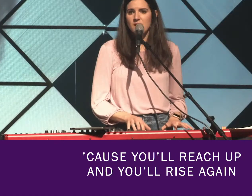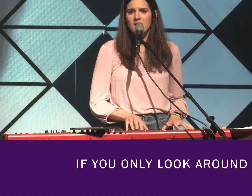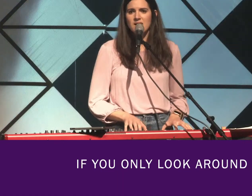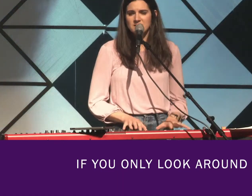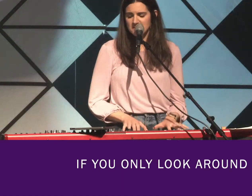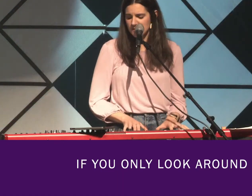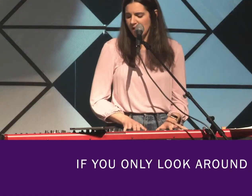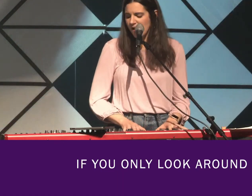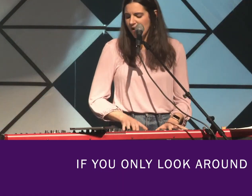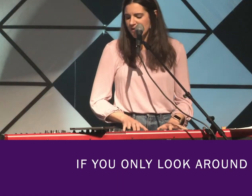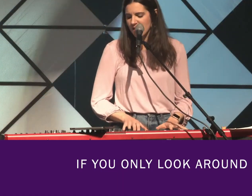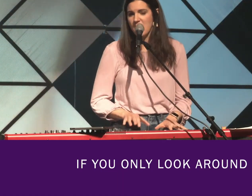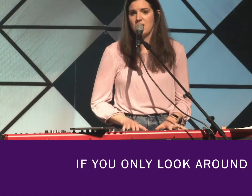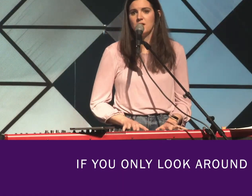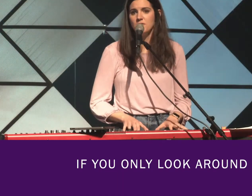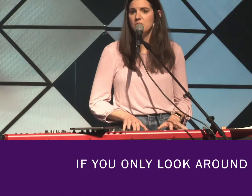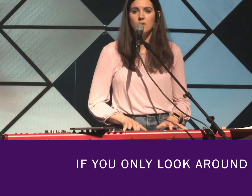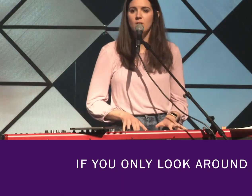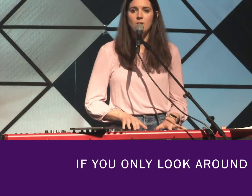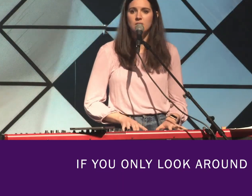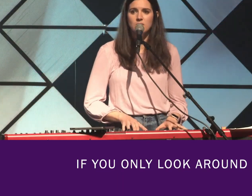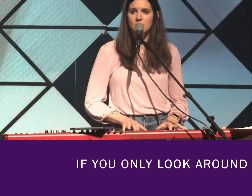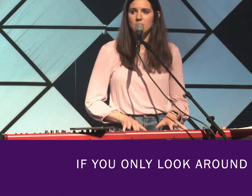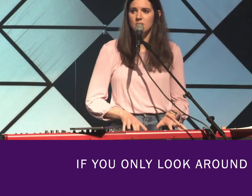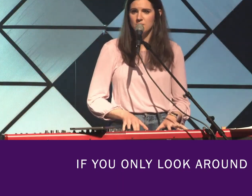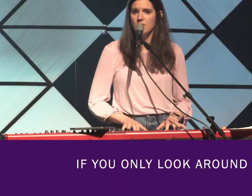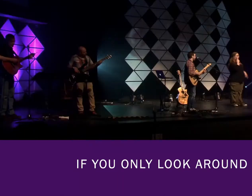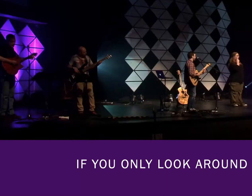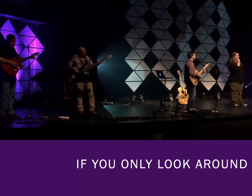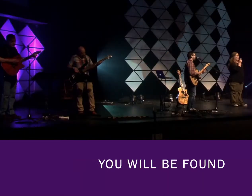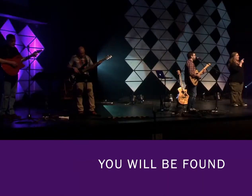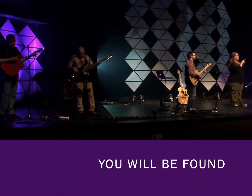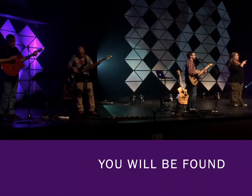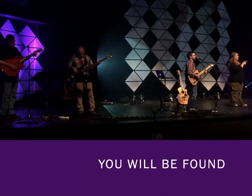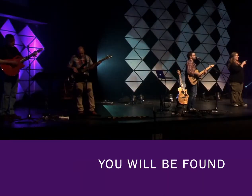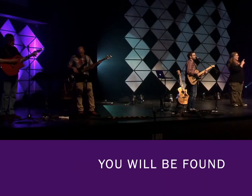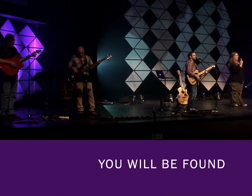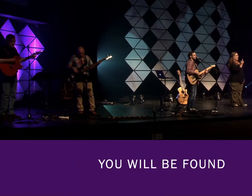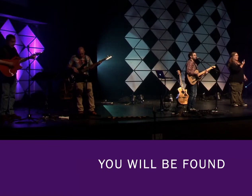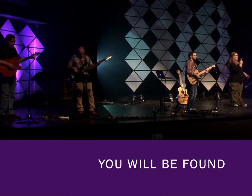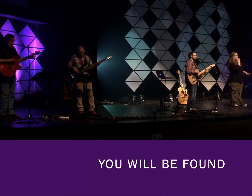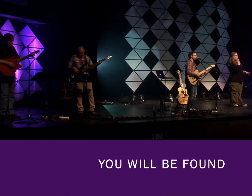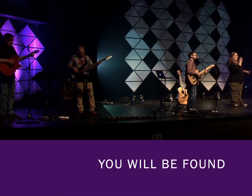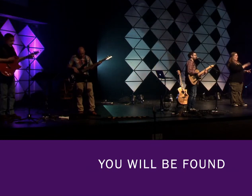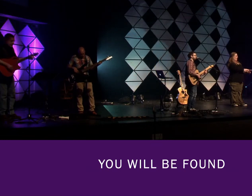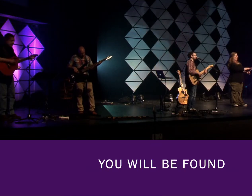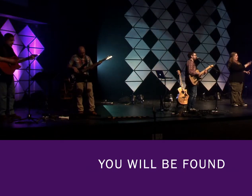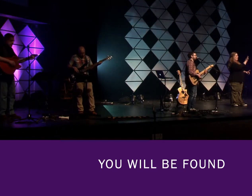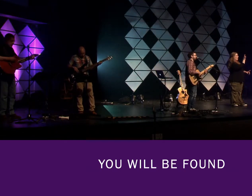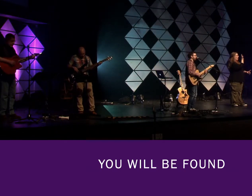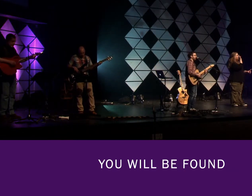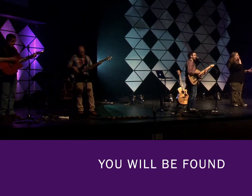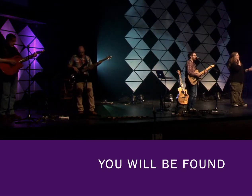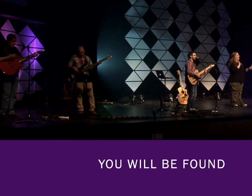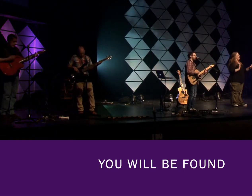and rise again. If you only look around, you will be